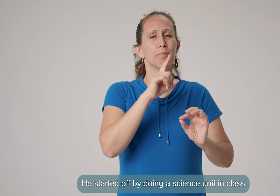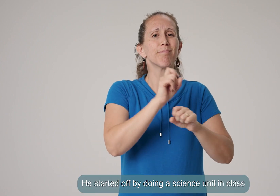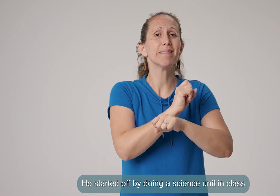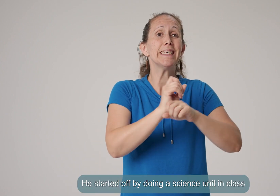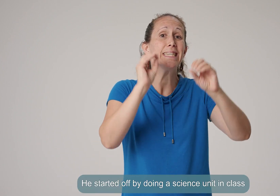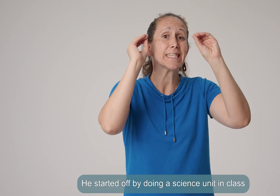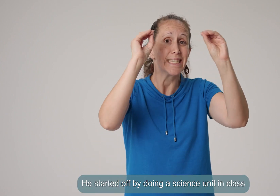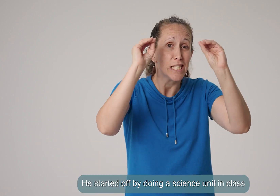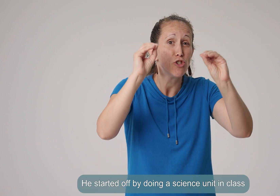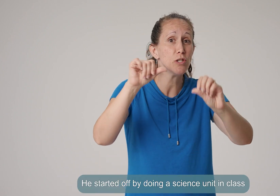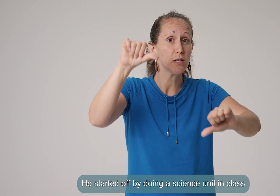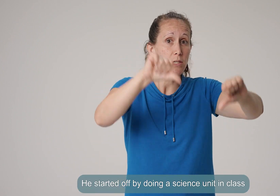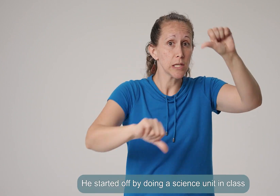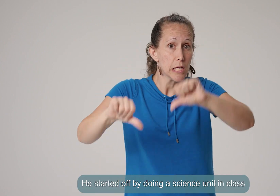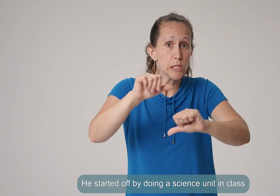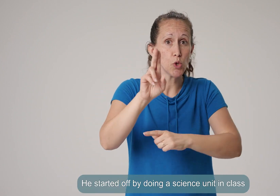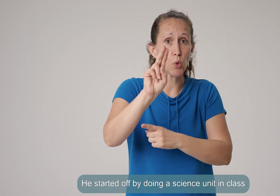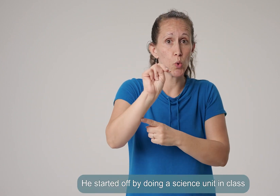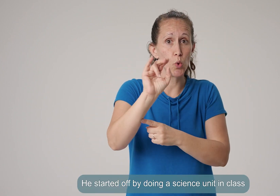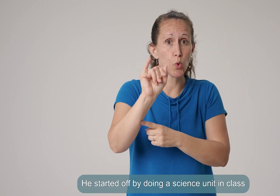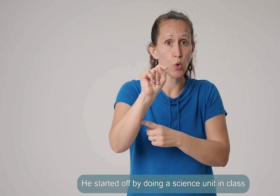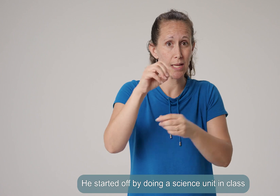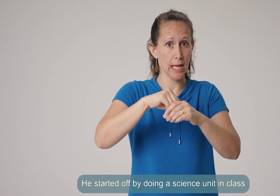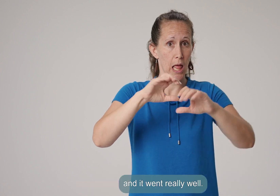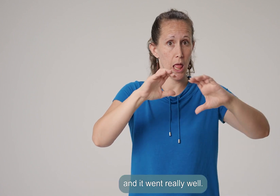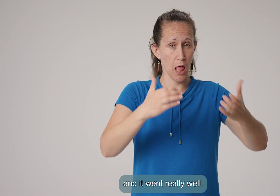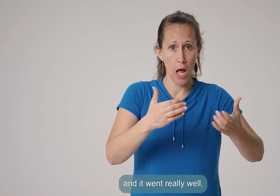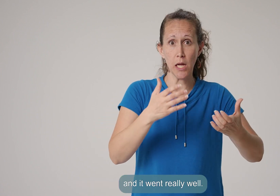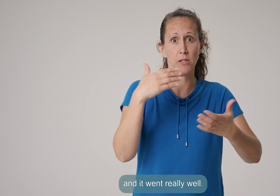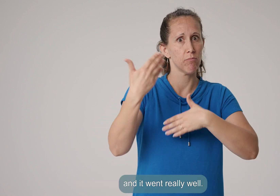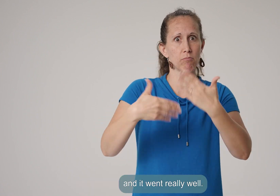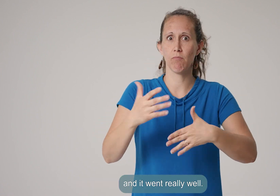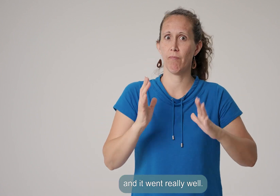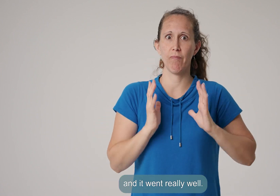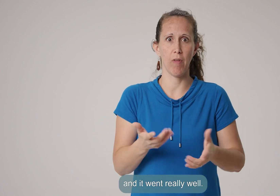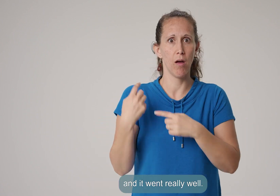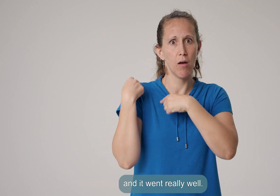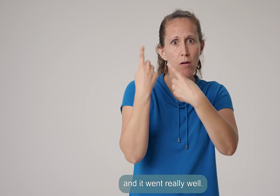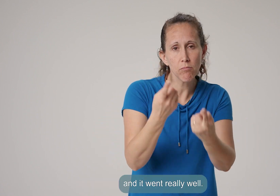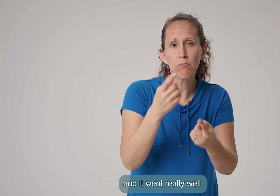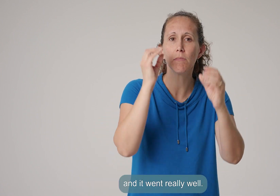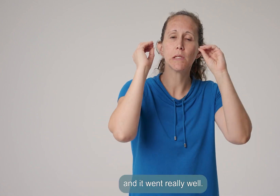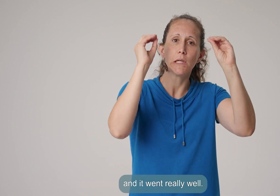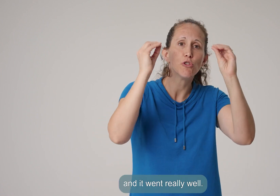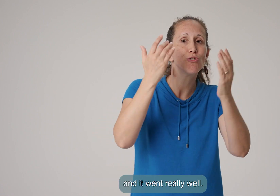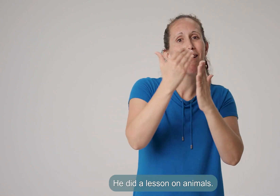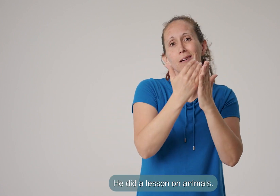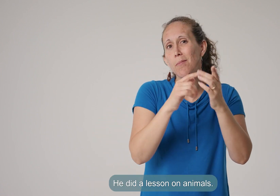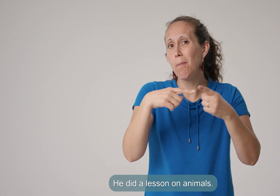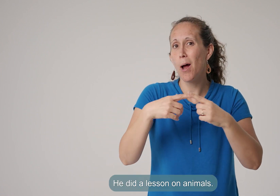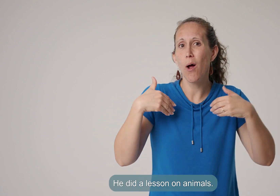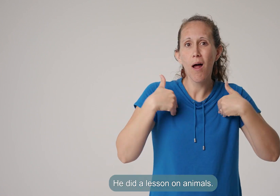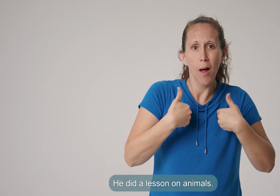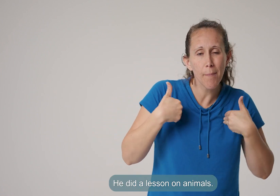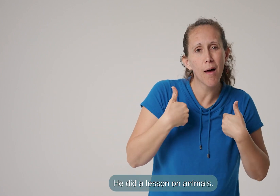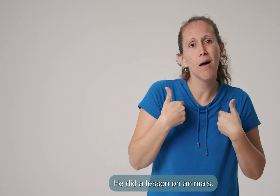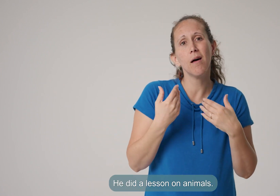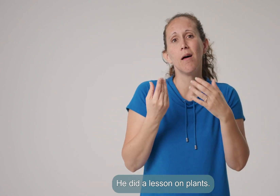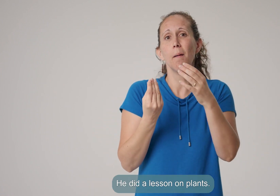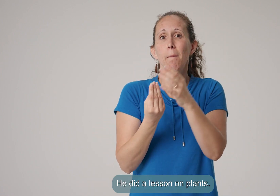He started off by doing a science unit in class, and it went really well. He did a lesson on animals, he did a